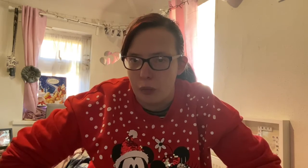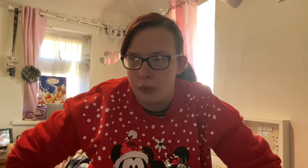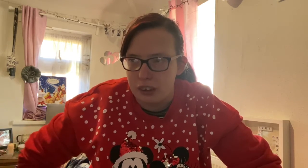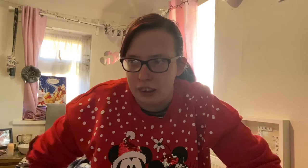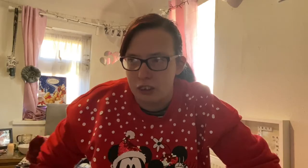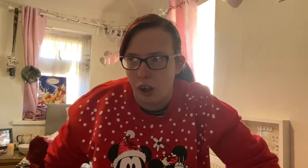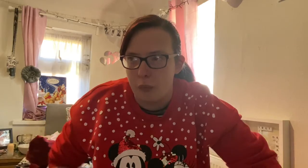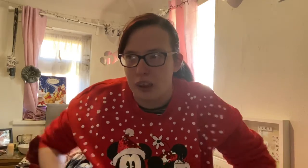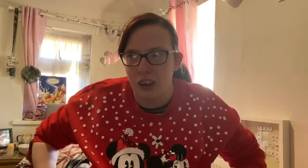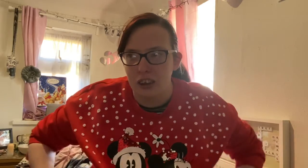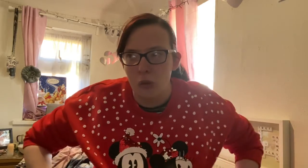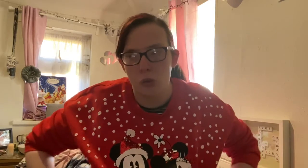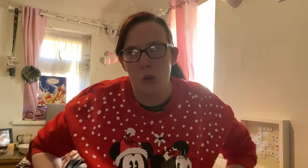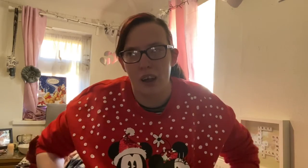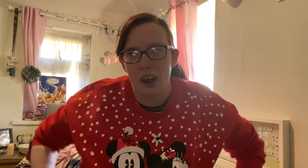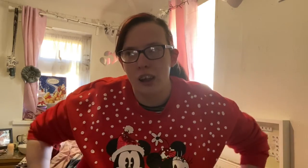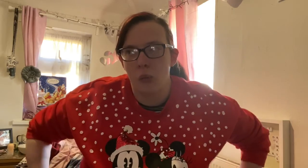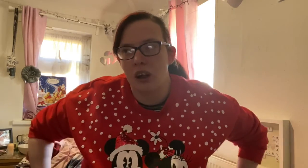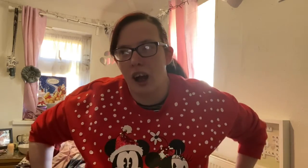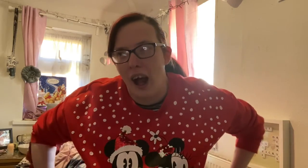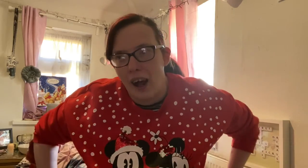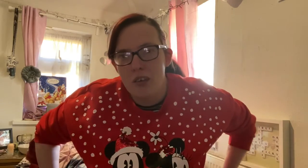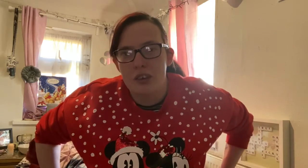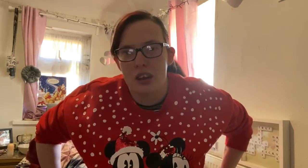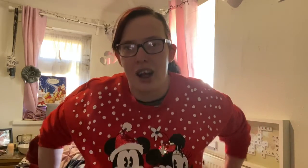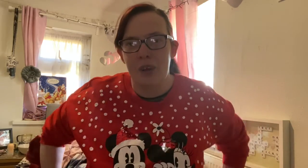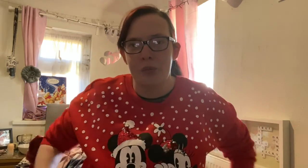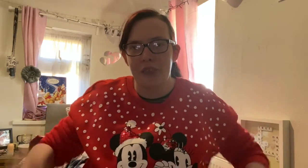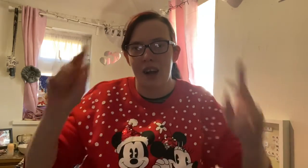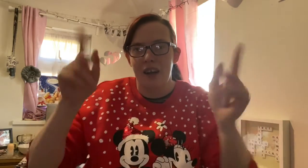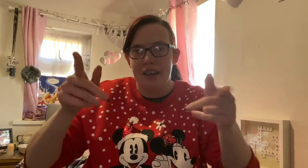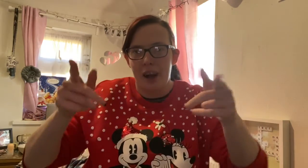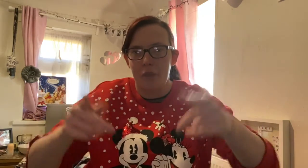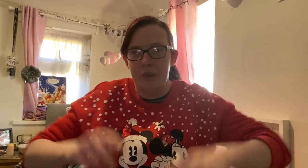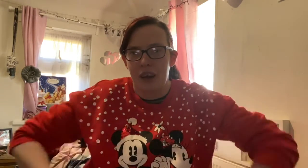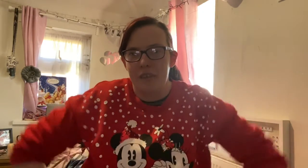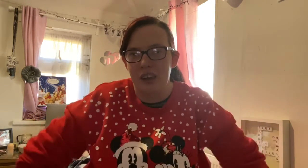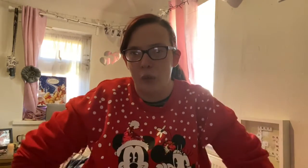Vlogmas intro because I don't quite like the one I have, so that will be coming your way